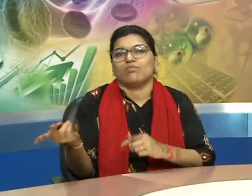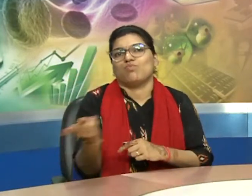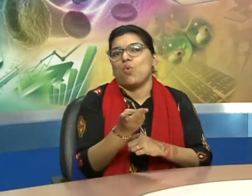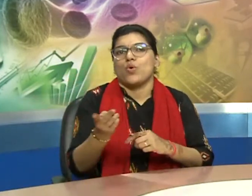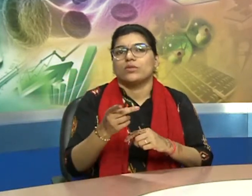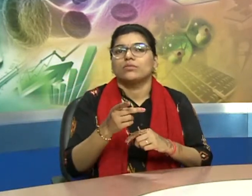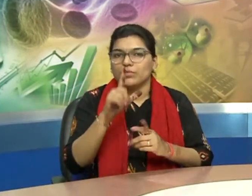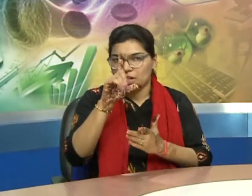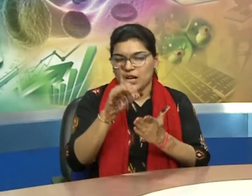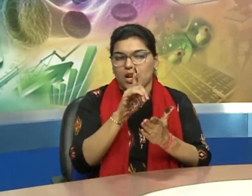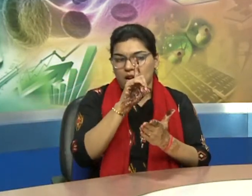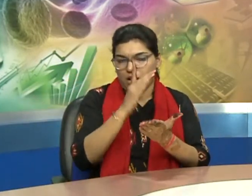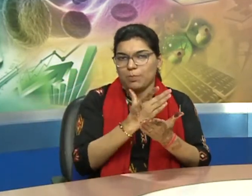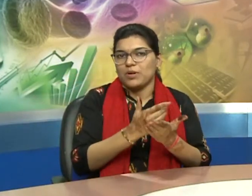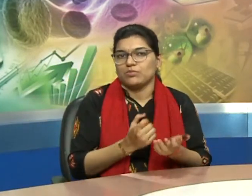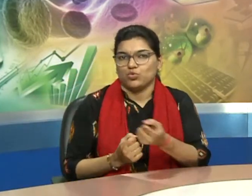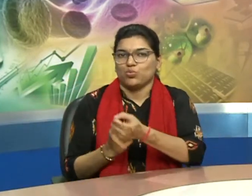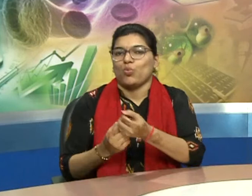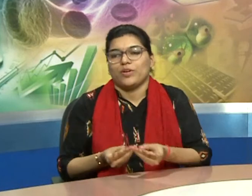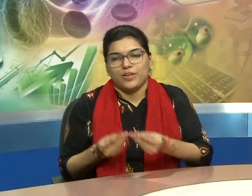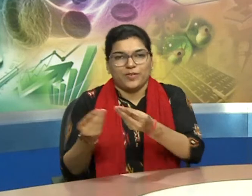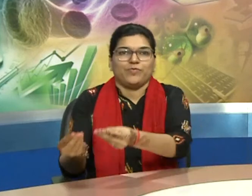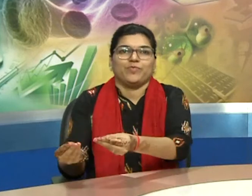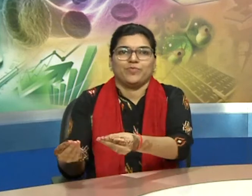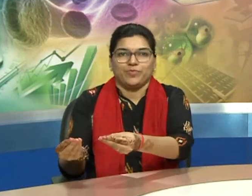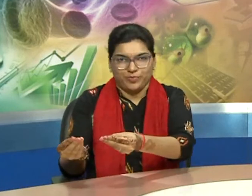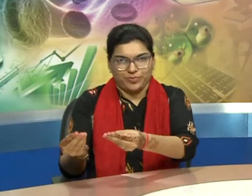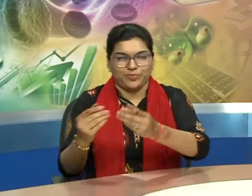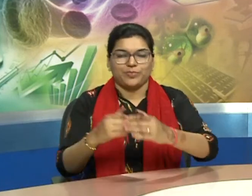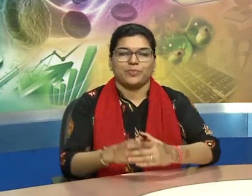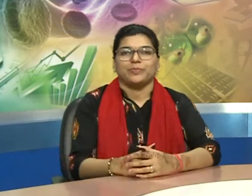that teachers and students both can get benefit.